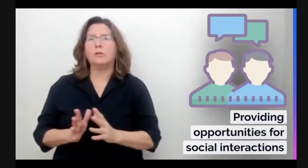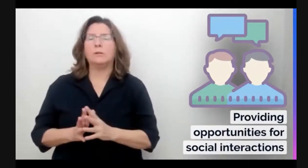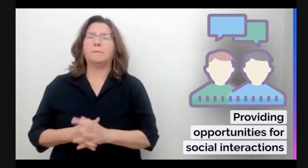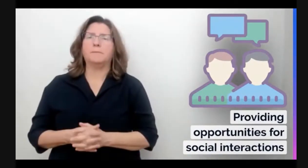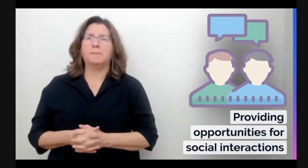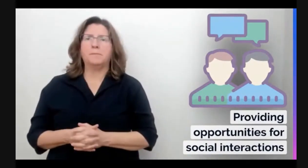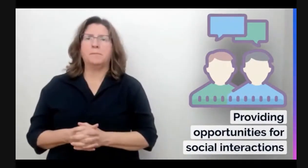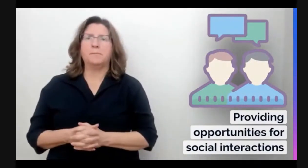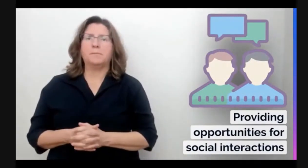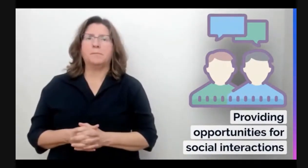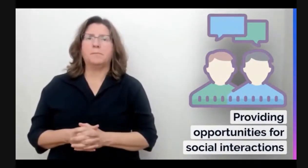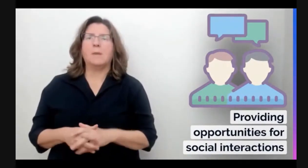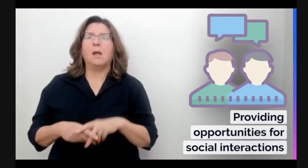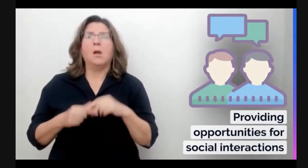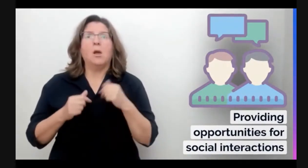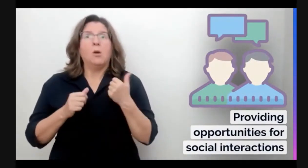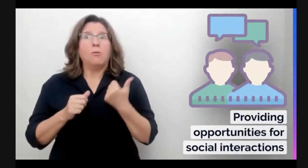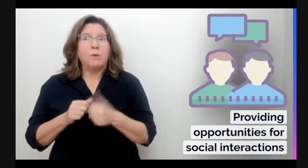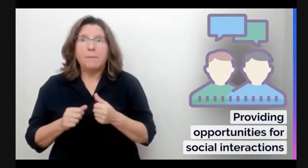users.